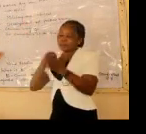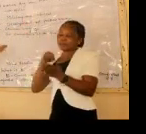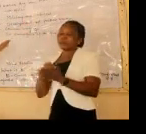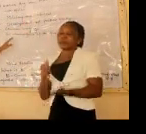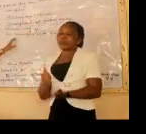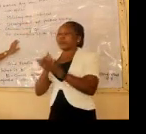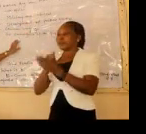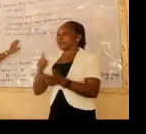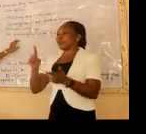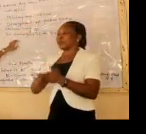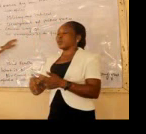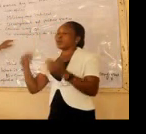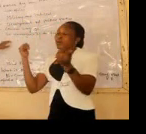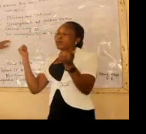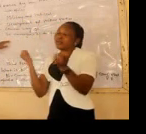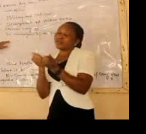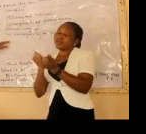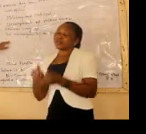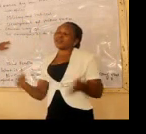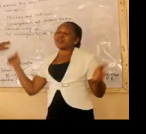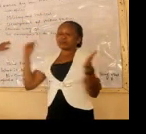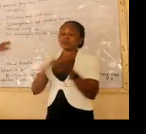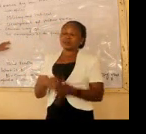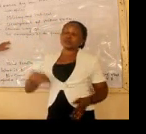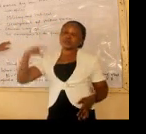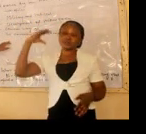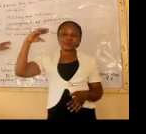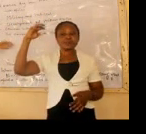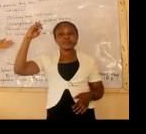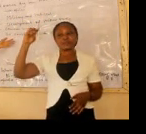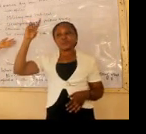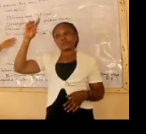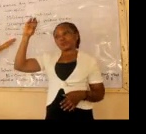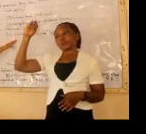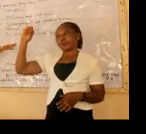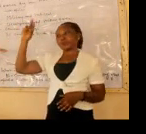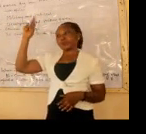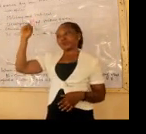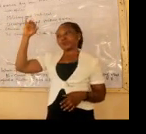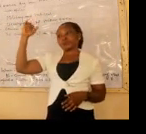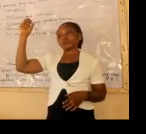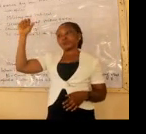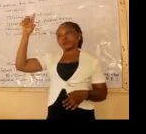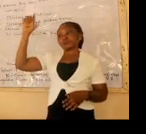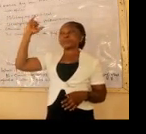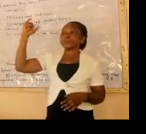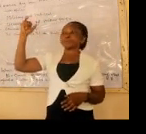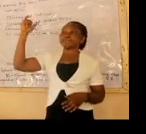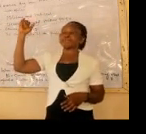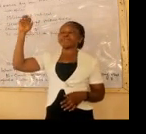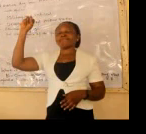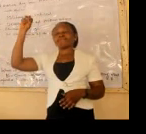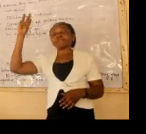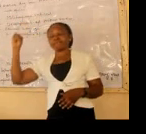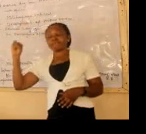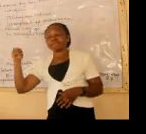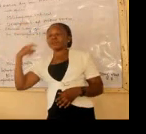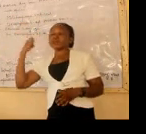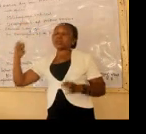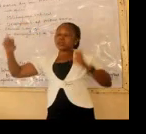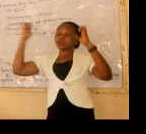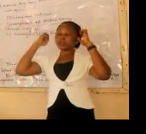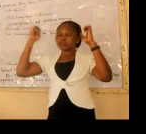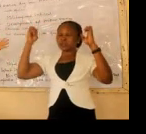to do what? To fight against colonialism. Now the educated elites started forming what?